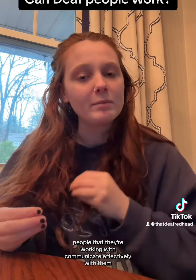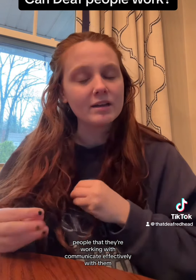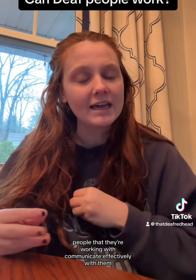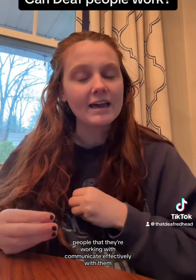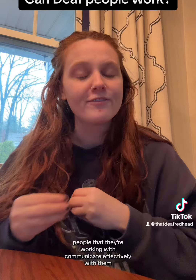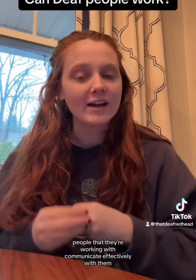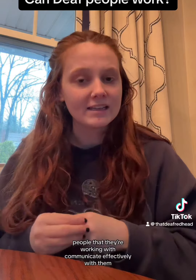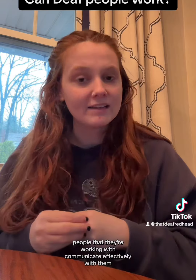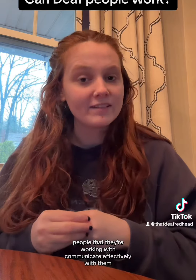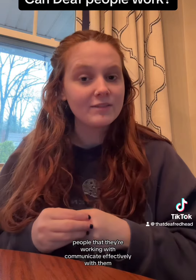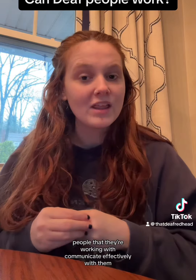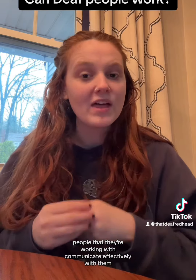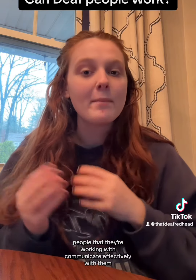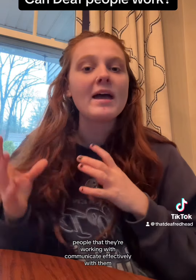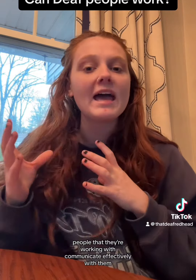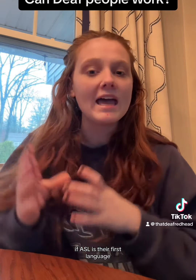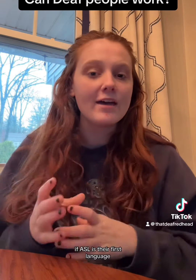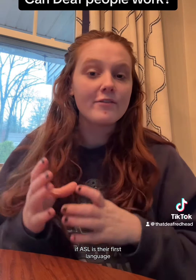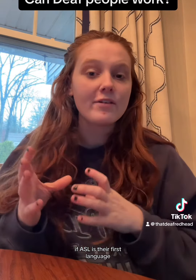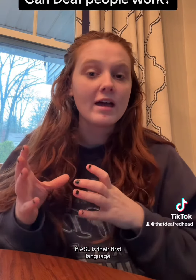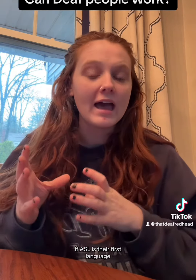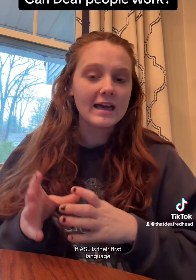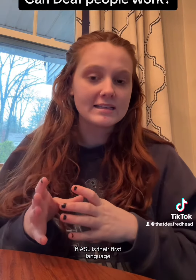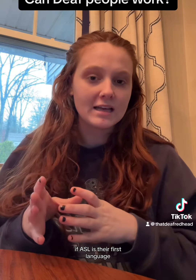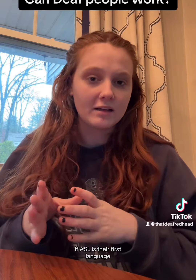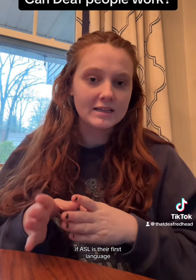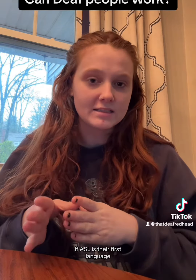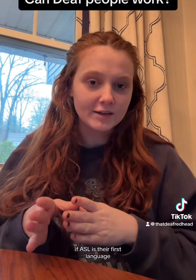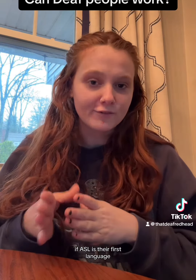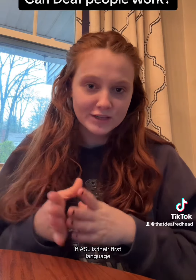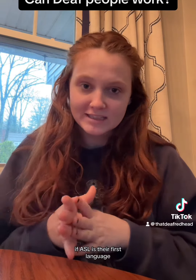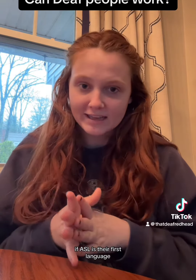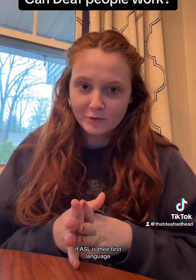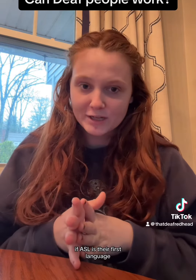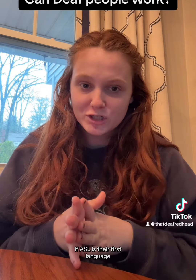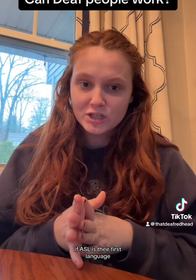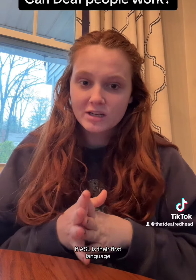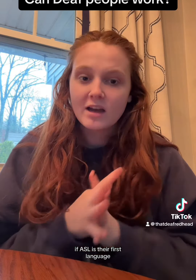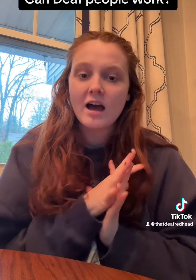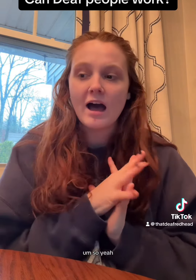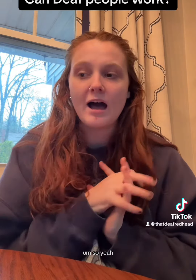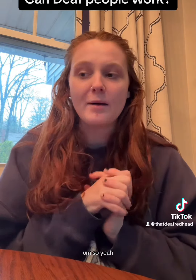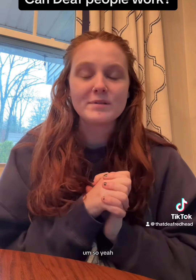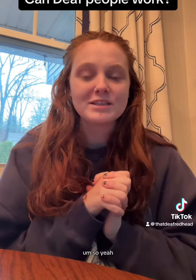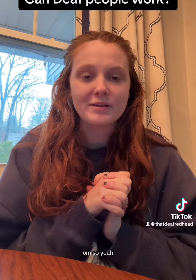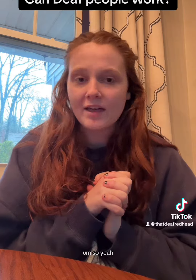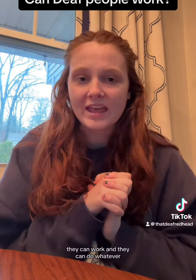communicate effectively with them if ASL is their first language. So yeah, they can